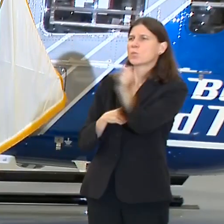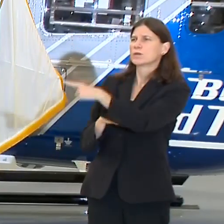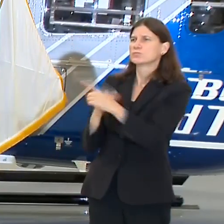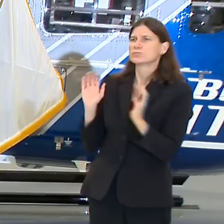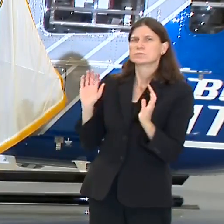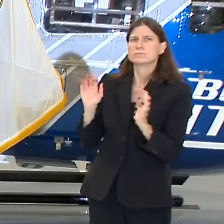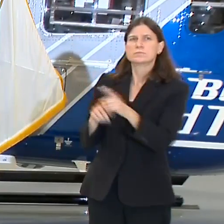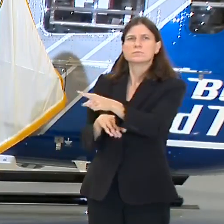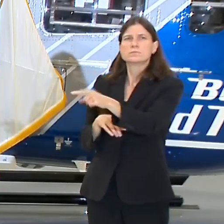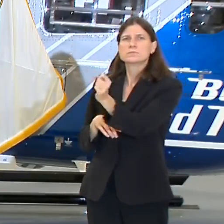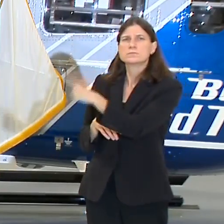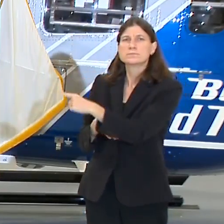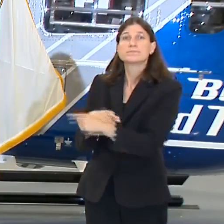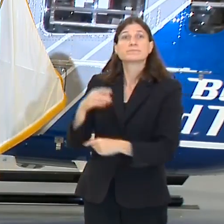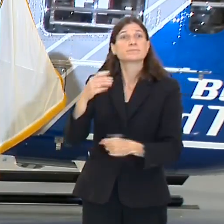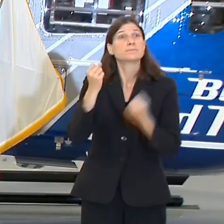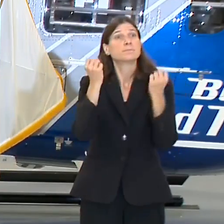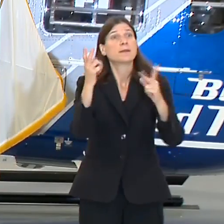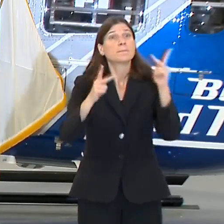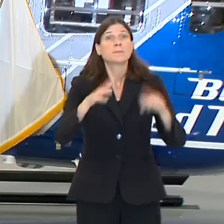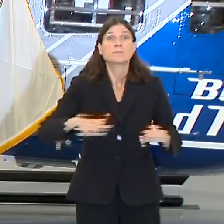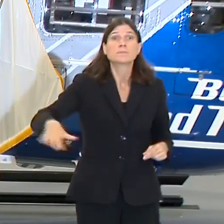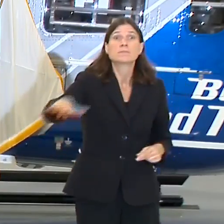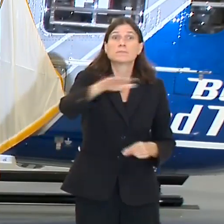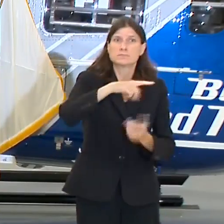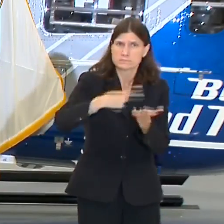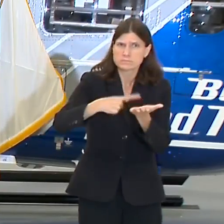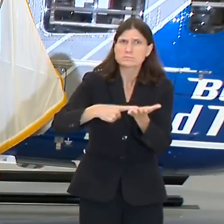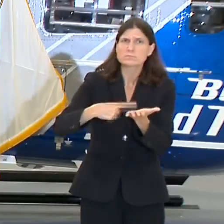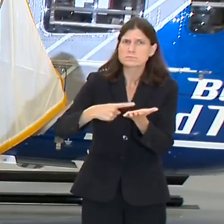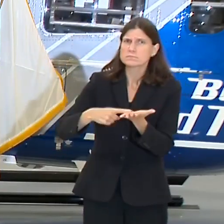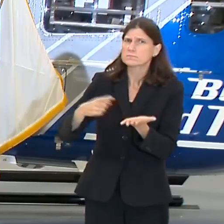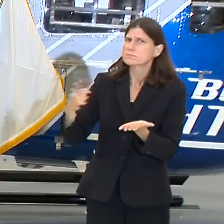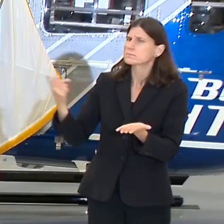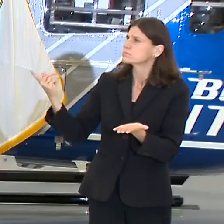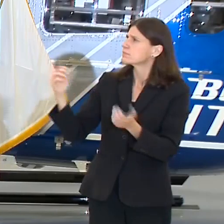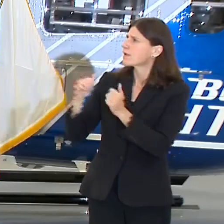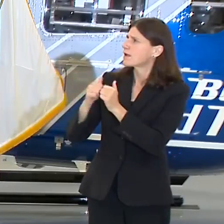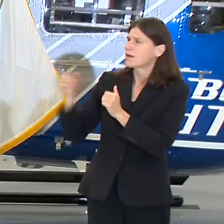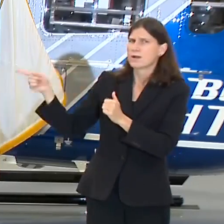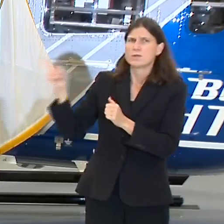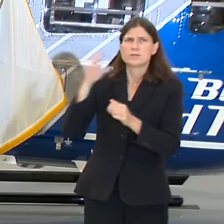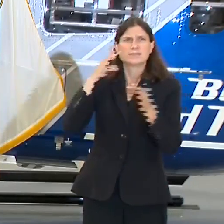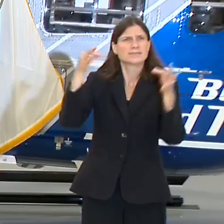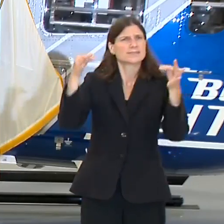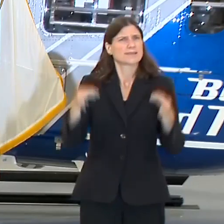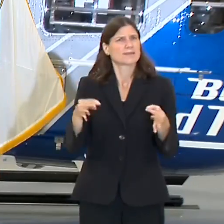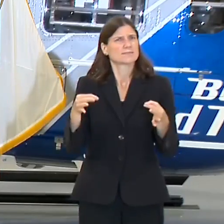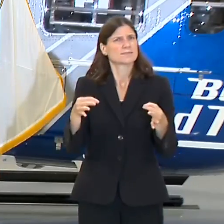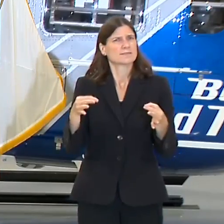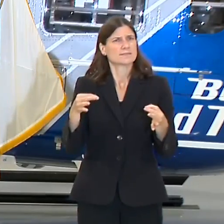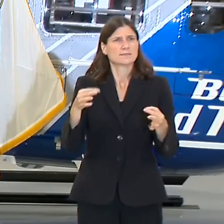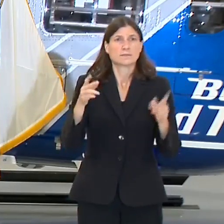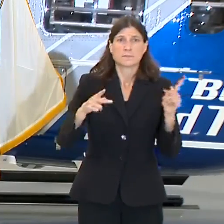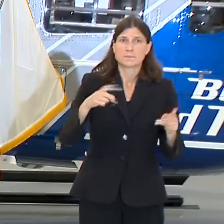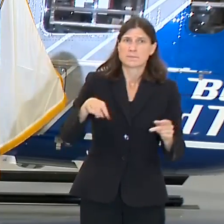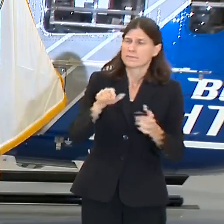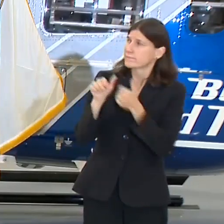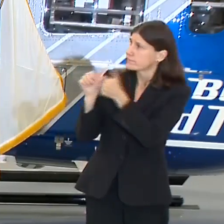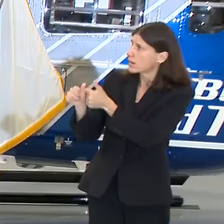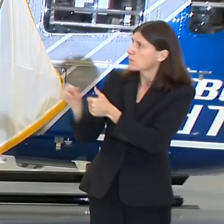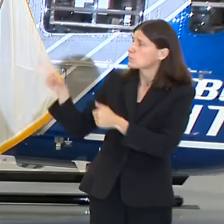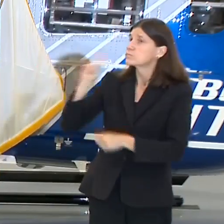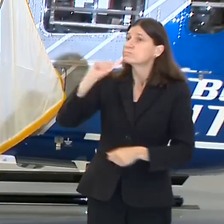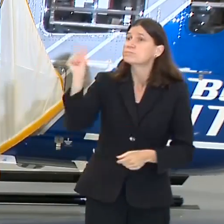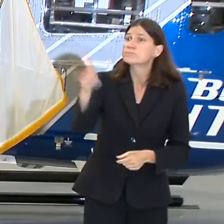to know exactly how the state is making its decisions so that people are more likely to comply. How do you respond to that? I think people have